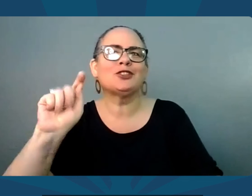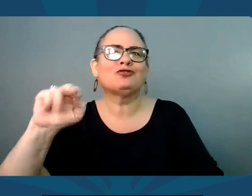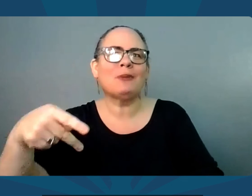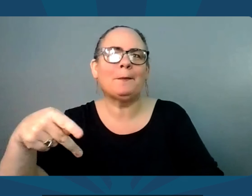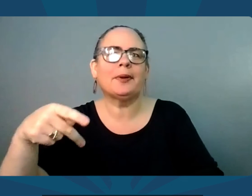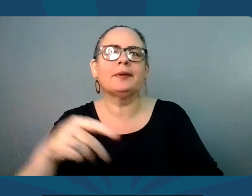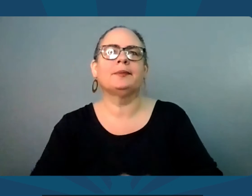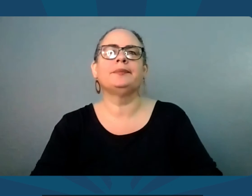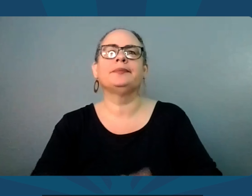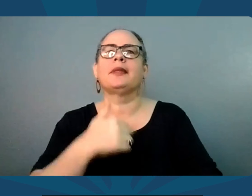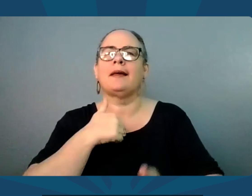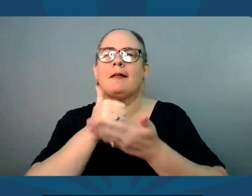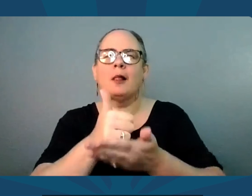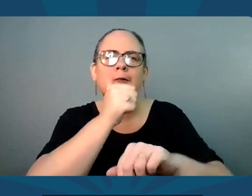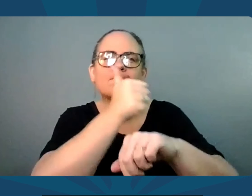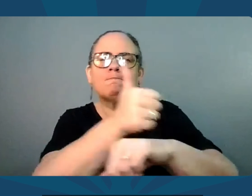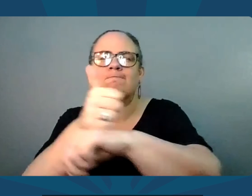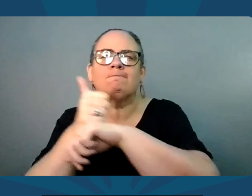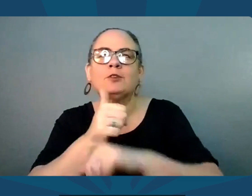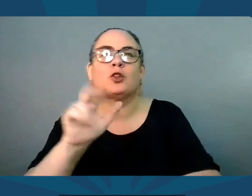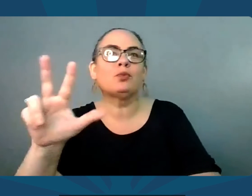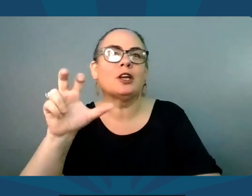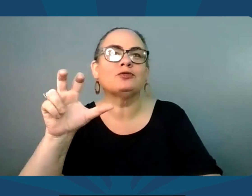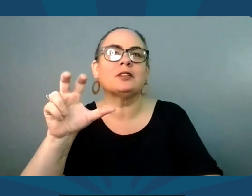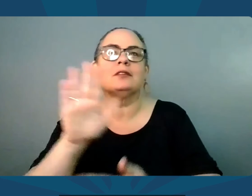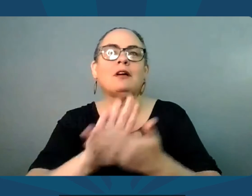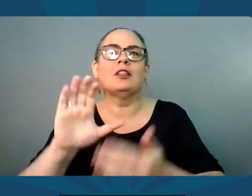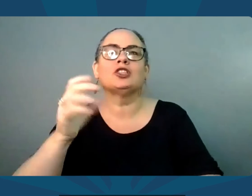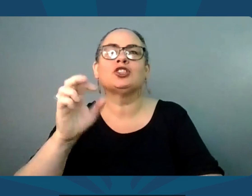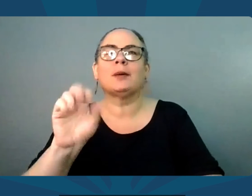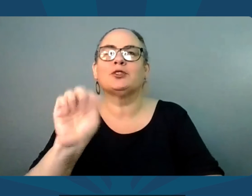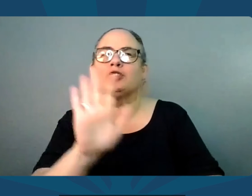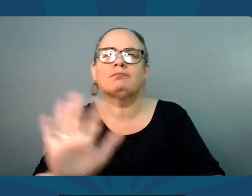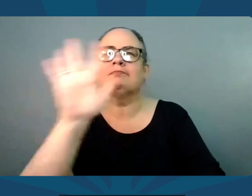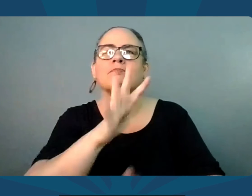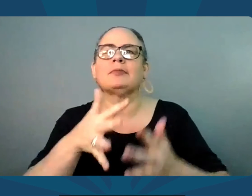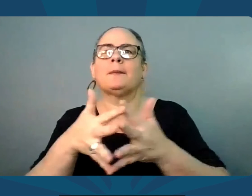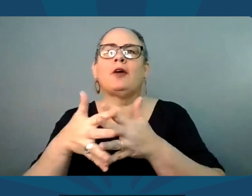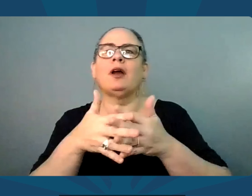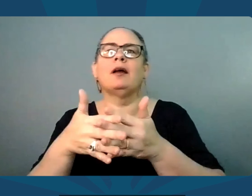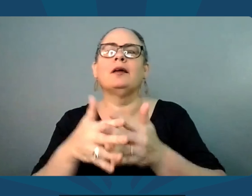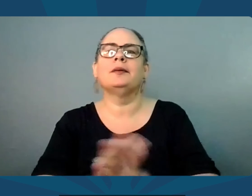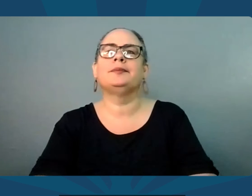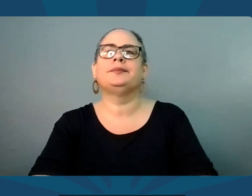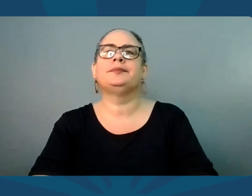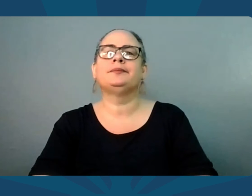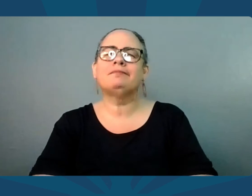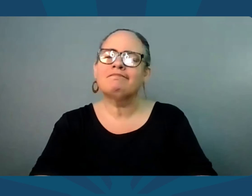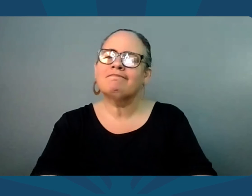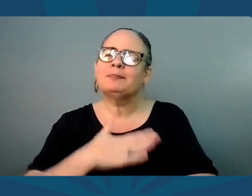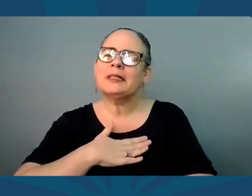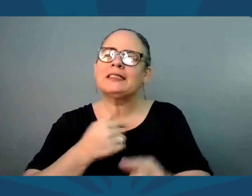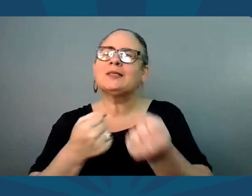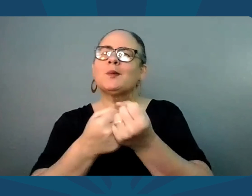and helping to run Students for Trump, where I helped establish 300 college chapters